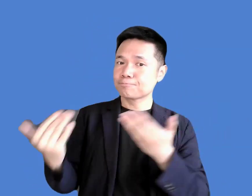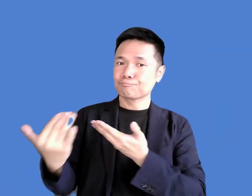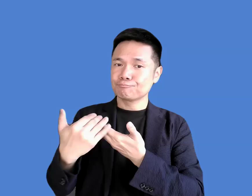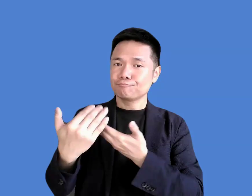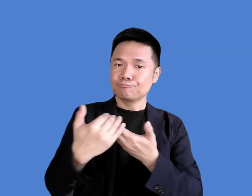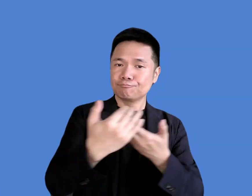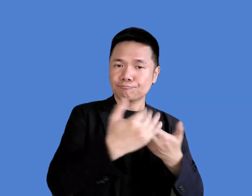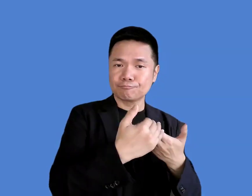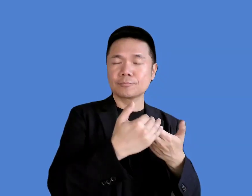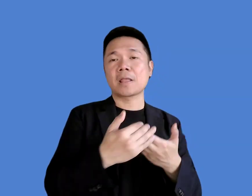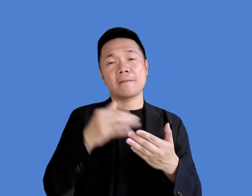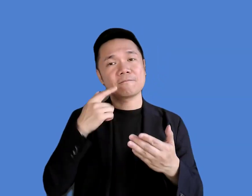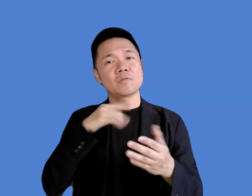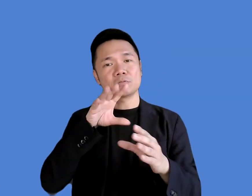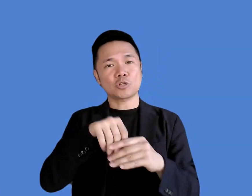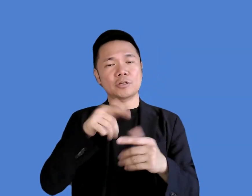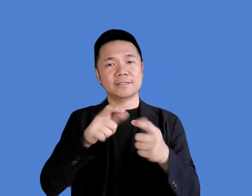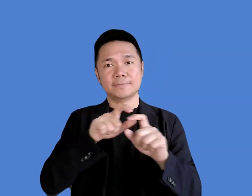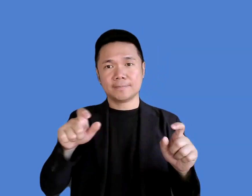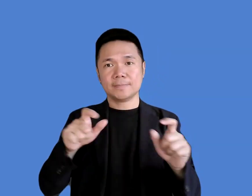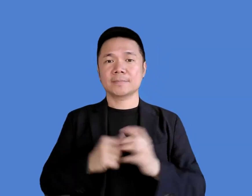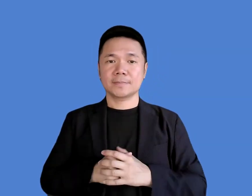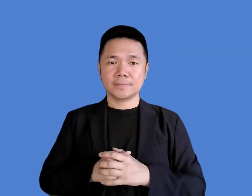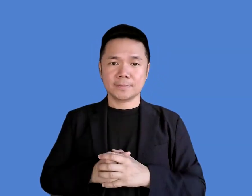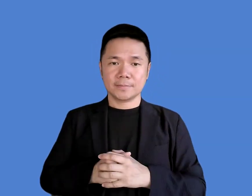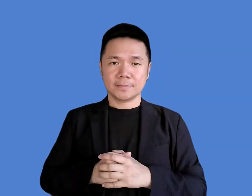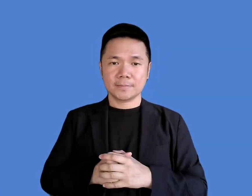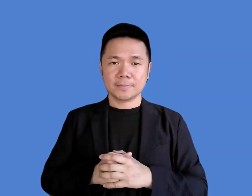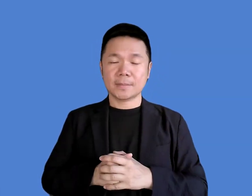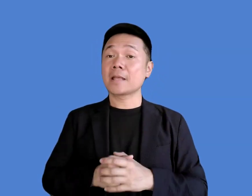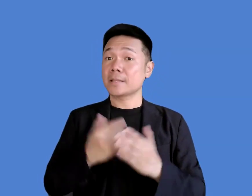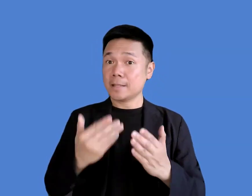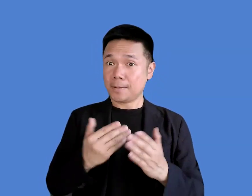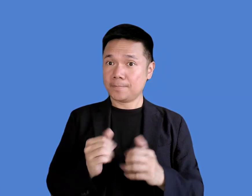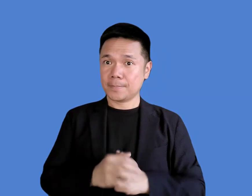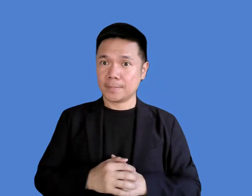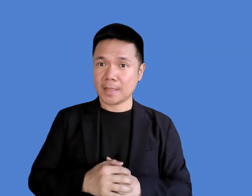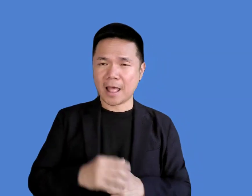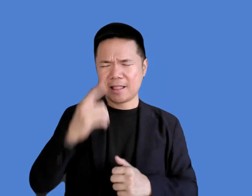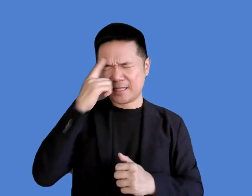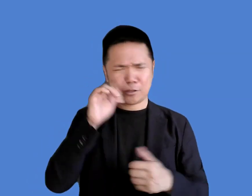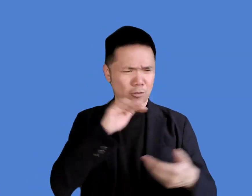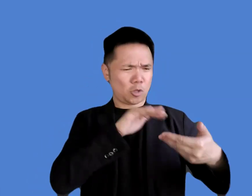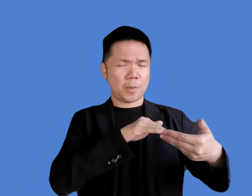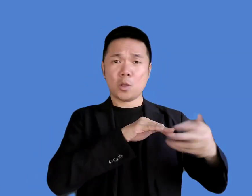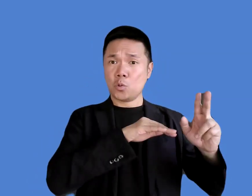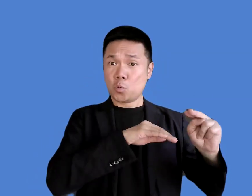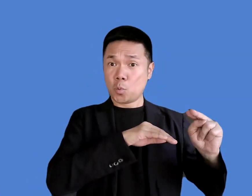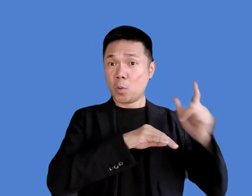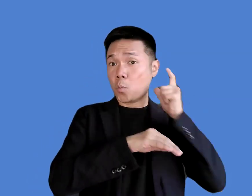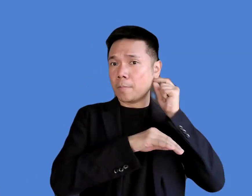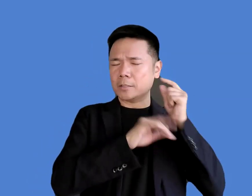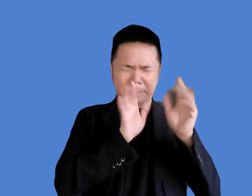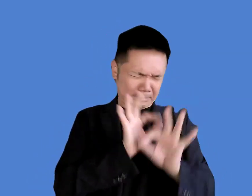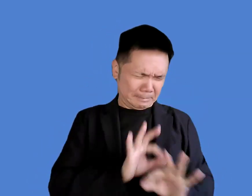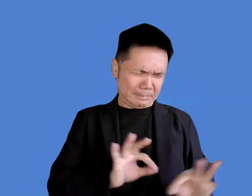flourish within the firm. So as we move forward here, I think collaboration with UN Women is essential.